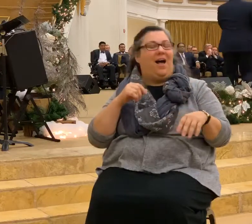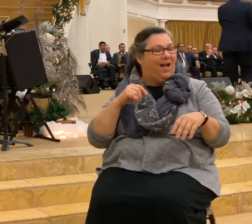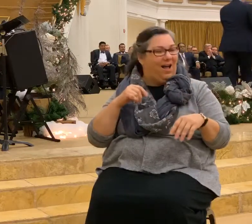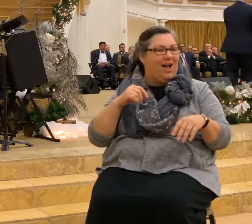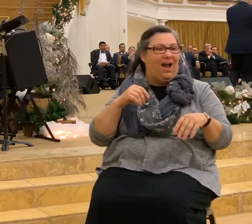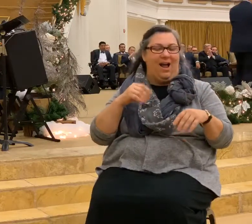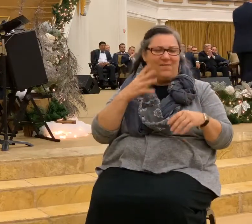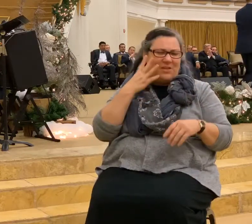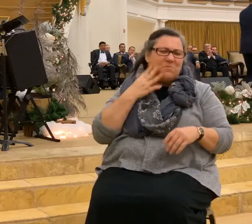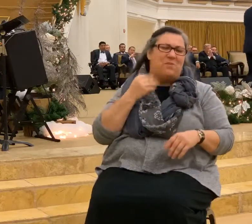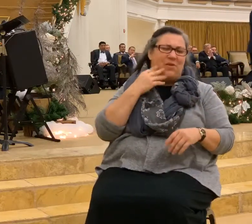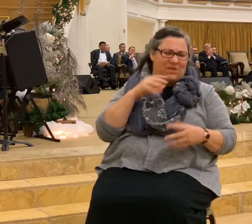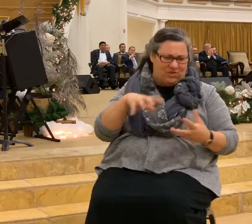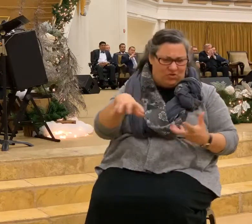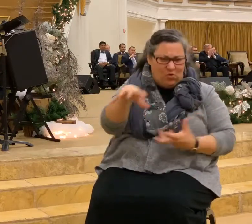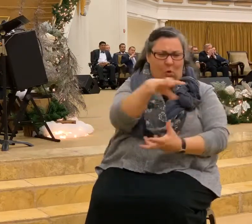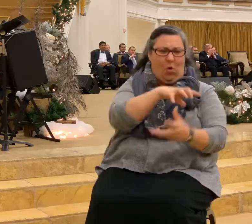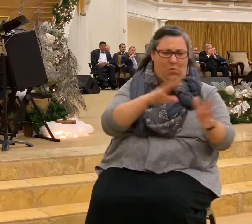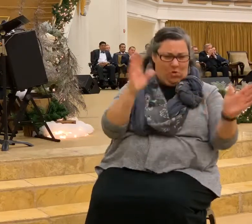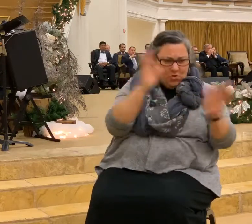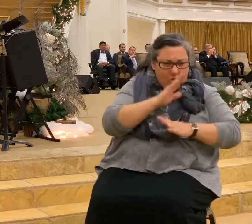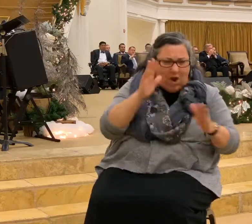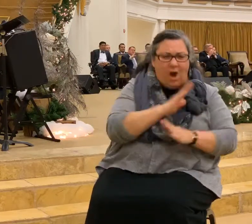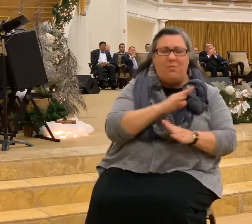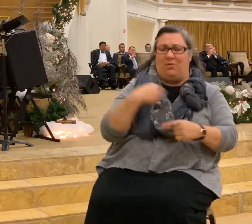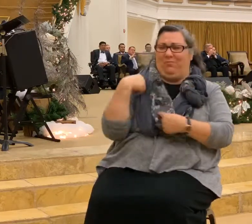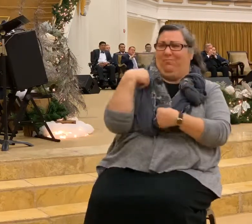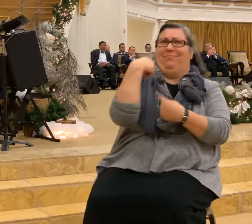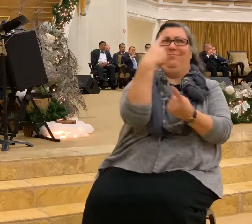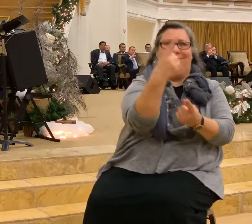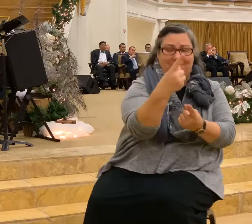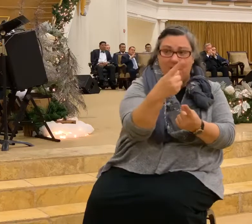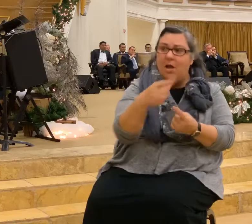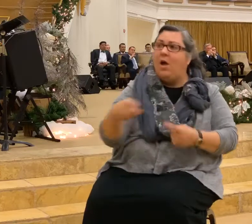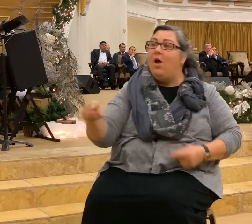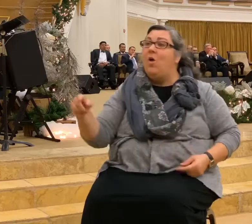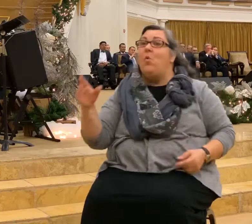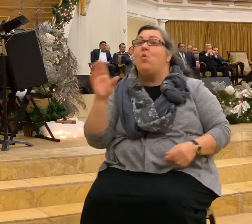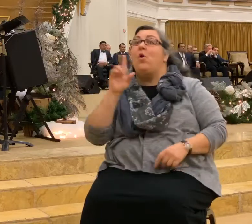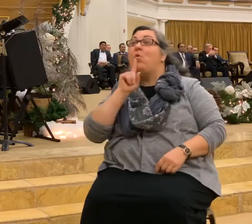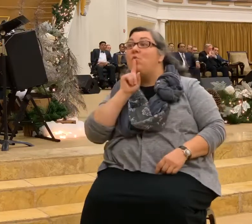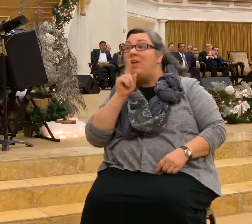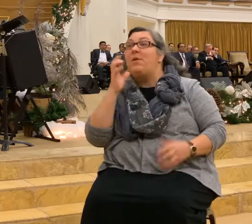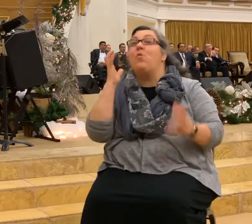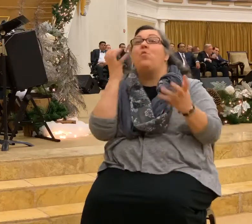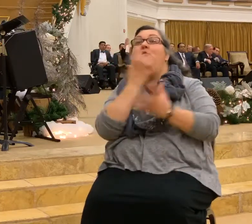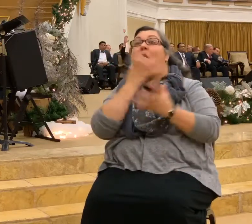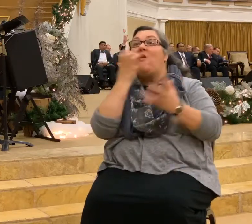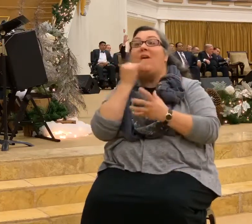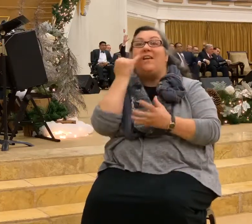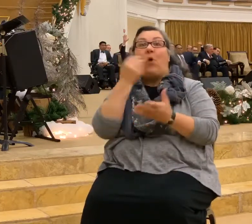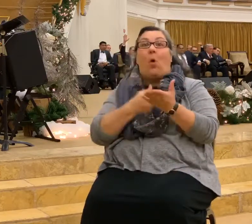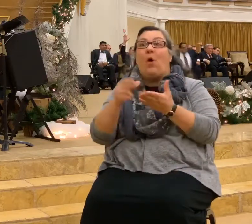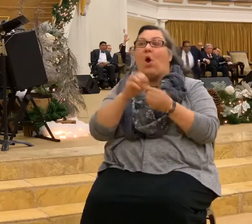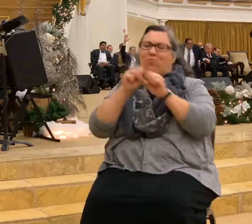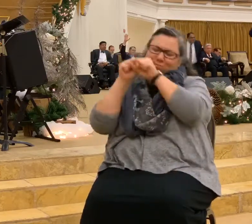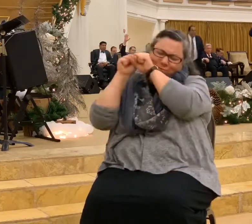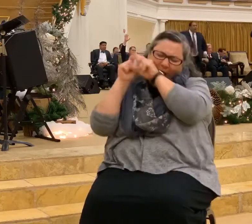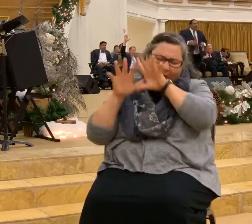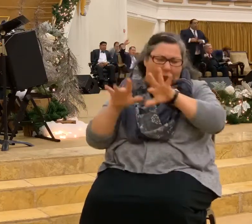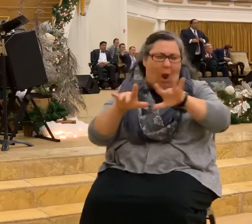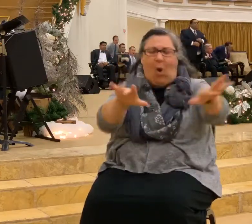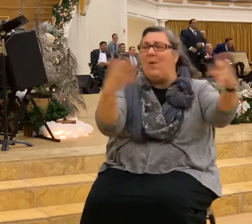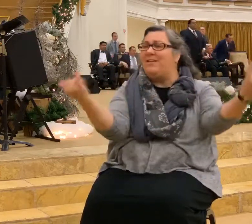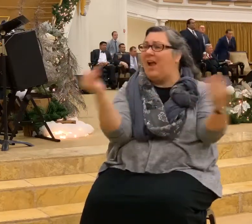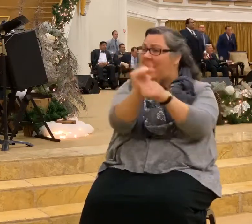I've been in storm for about 3 weeks now, 3 months or 3 years. Hey, wouldn't it be awesome if a Holy Ghost explosion happened tonight?